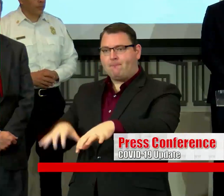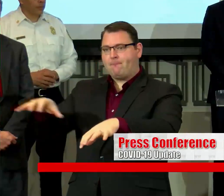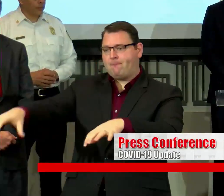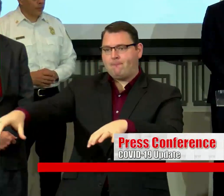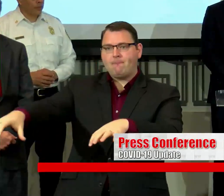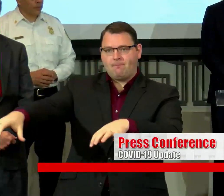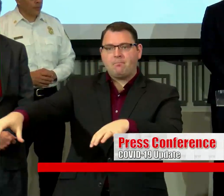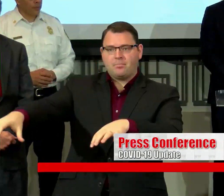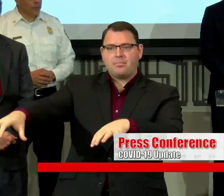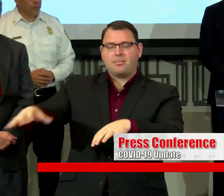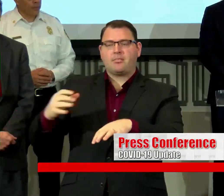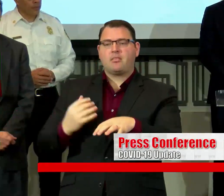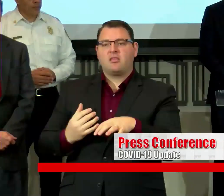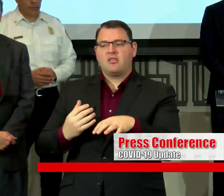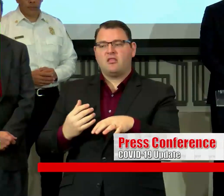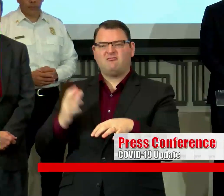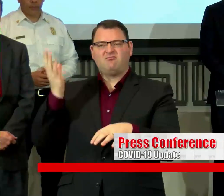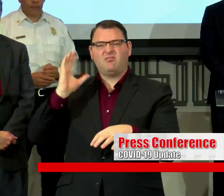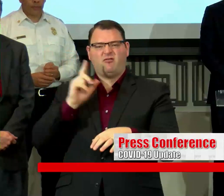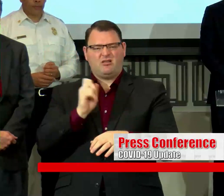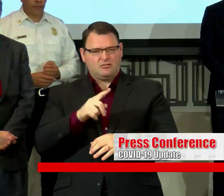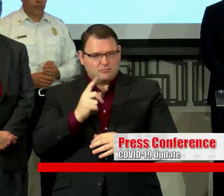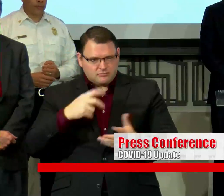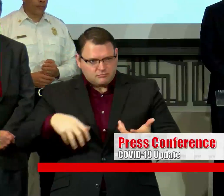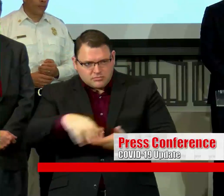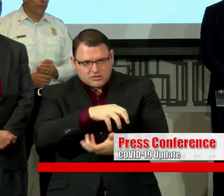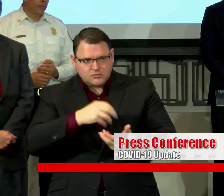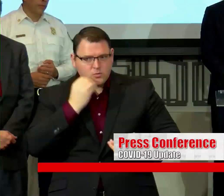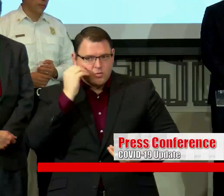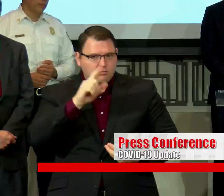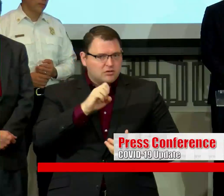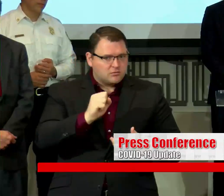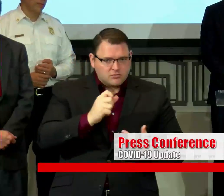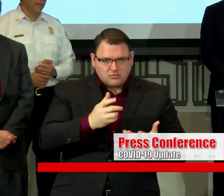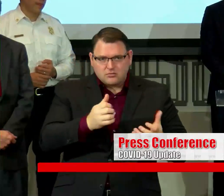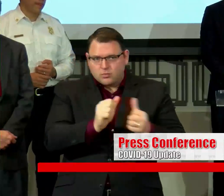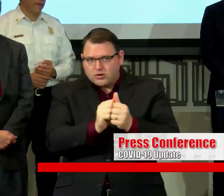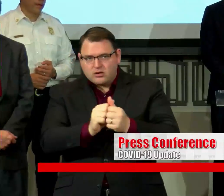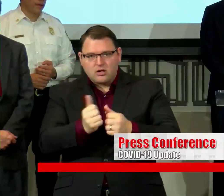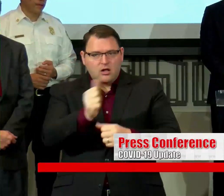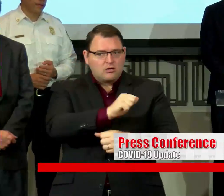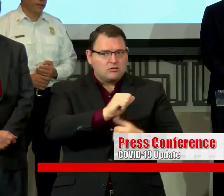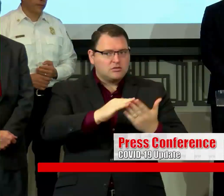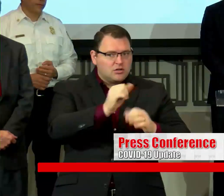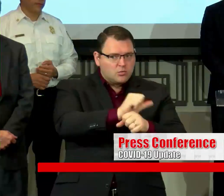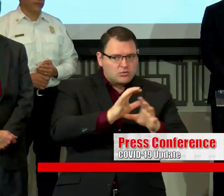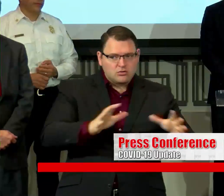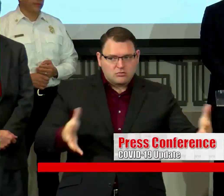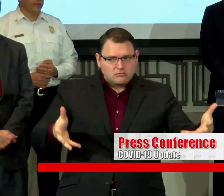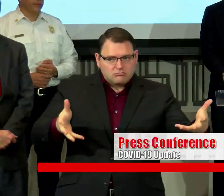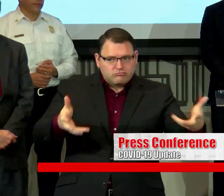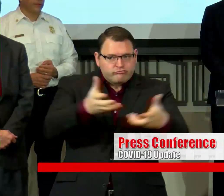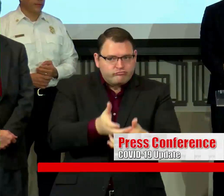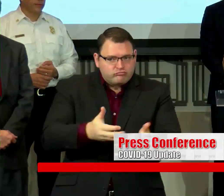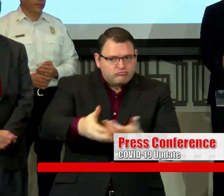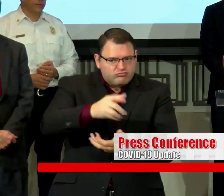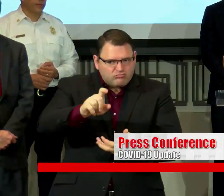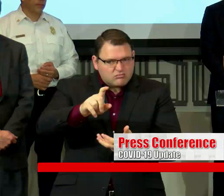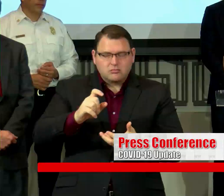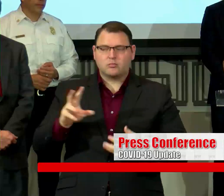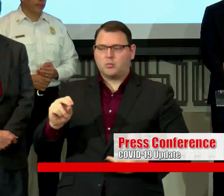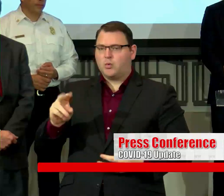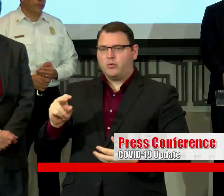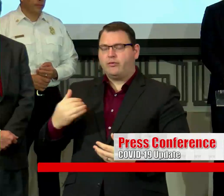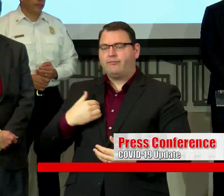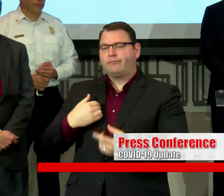2 hotels. We can use one for, let's say, for our homeless population, one for first responders,